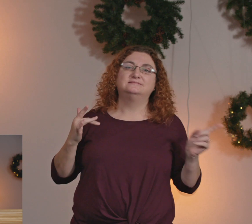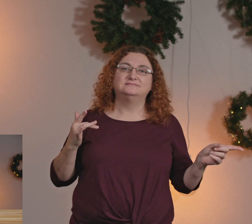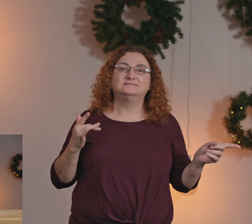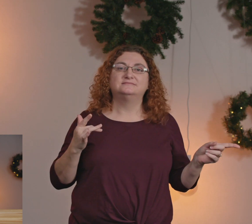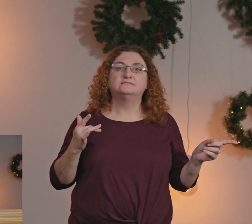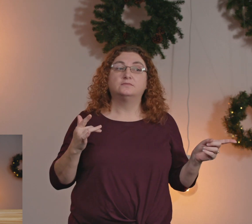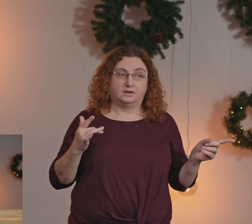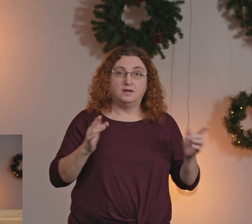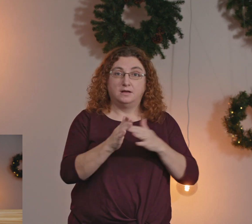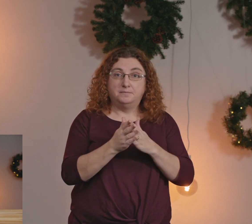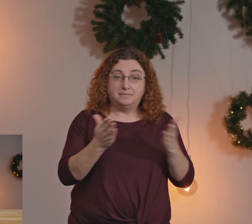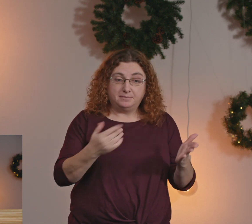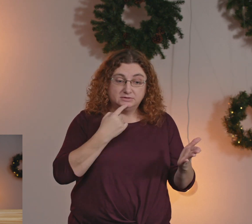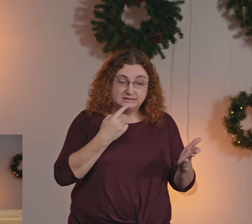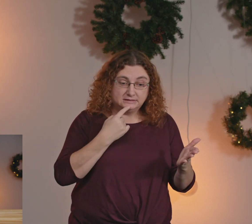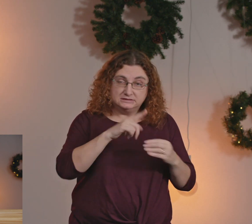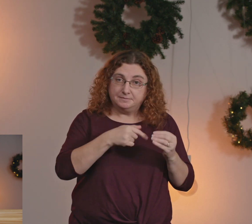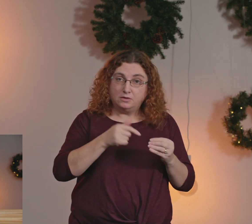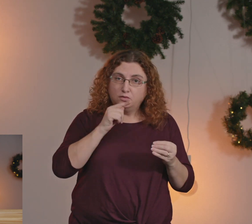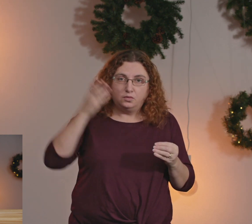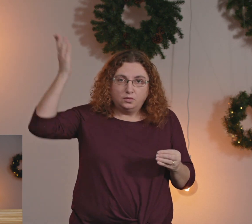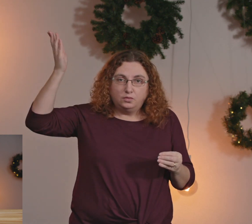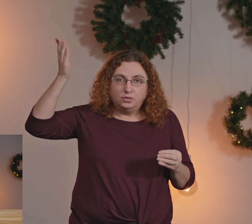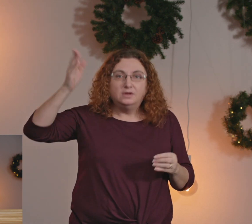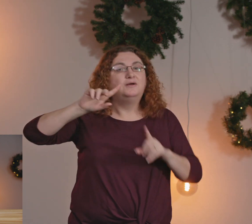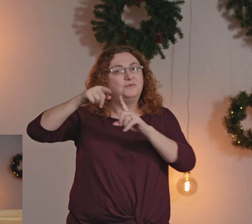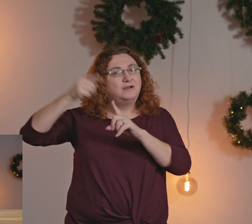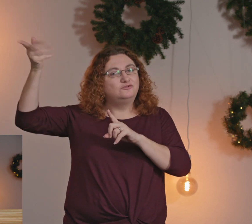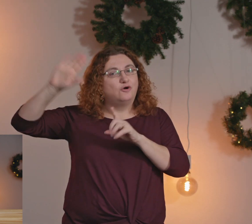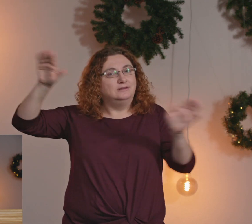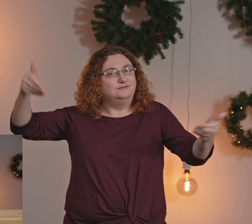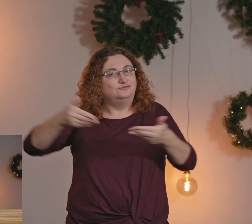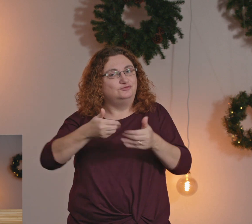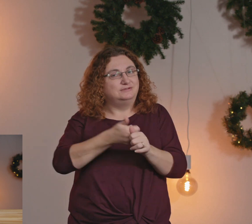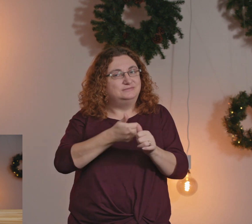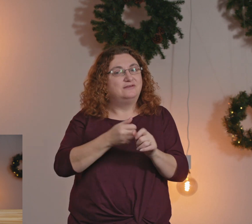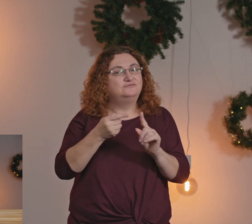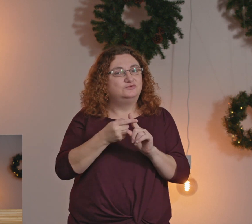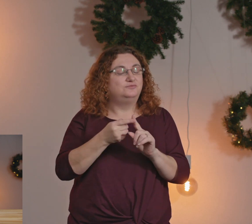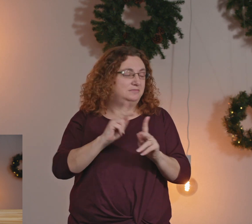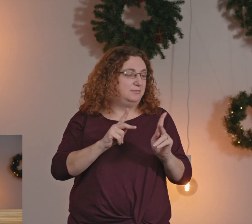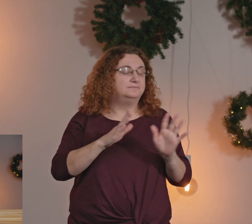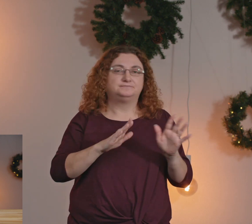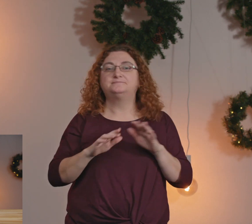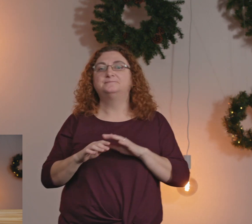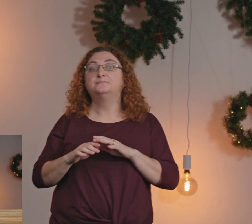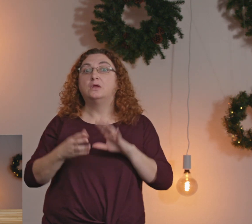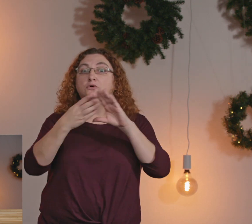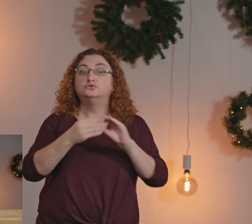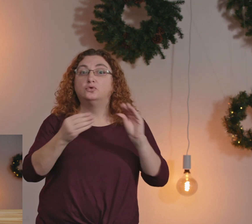the Bible itself says about God when God introduces himself to people. So there's a story I brought up a number of weeks